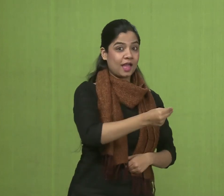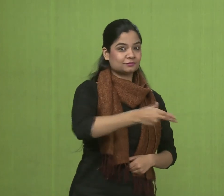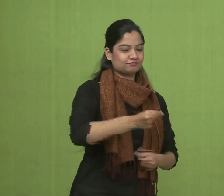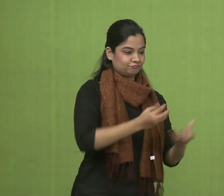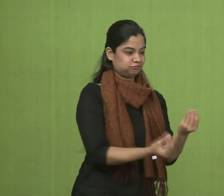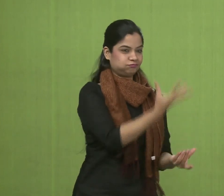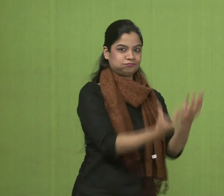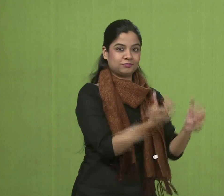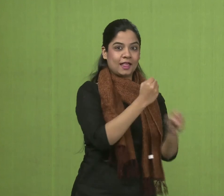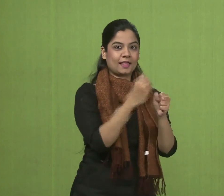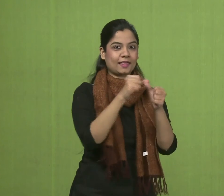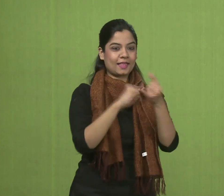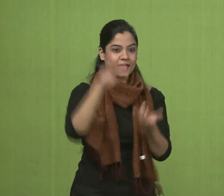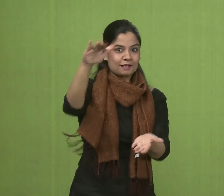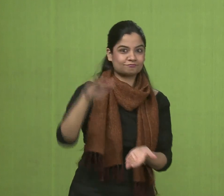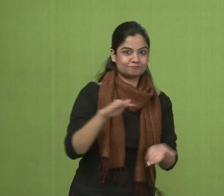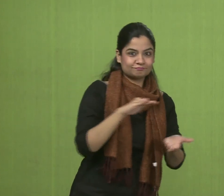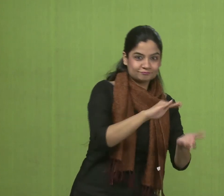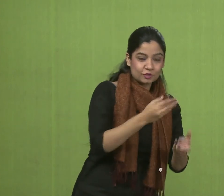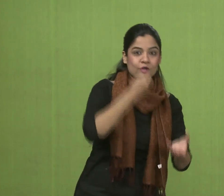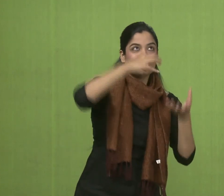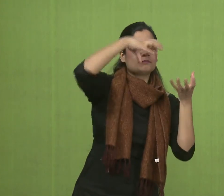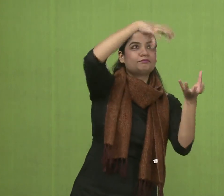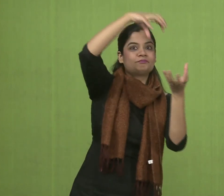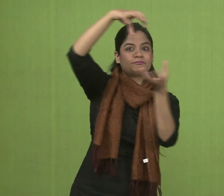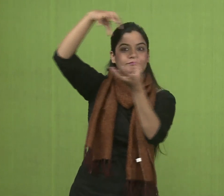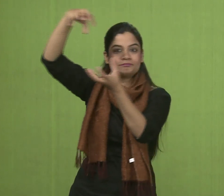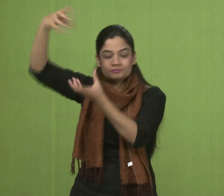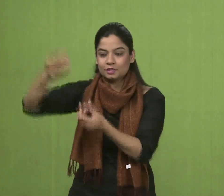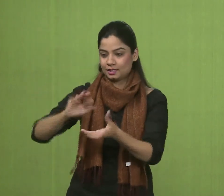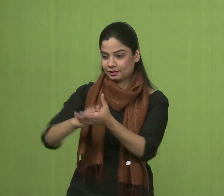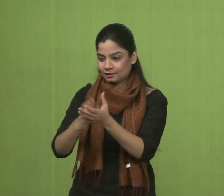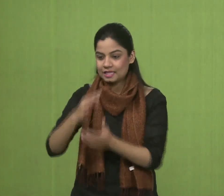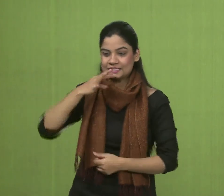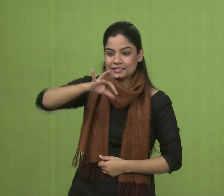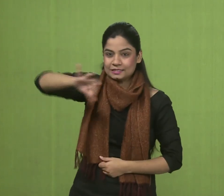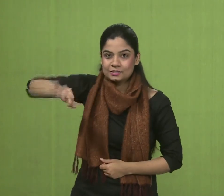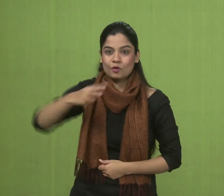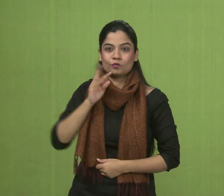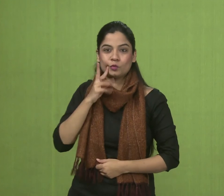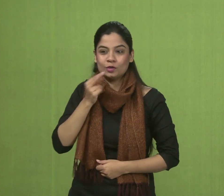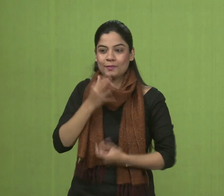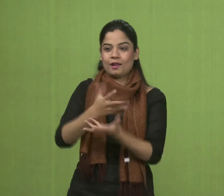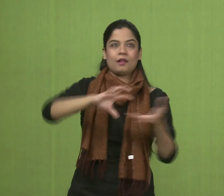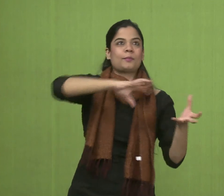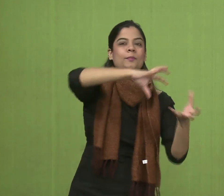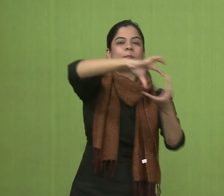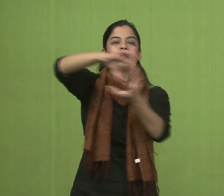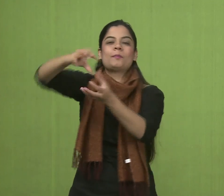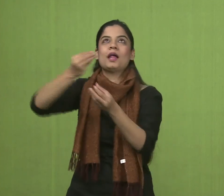pre-preparation of the activities, using the gas cylinder ready, storing the food that is needed, different spices that